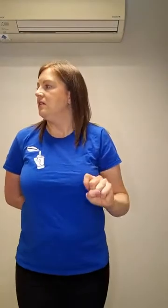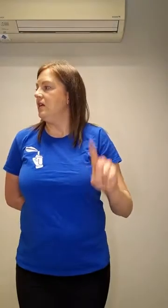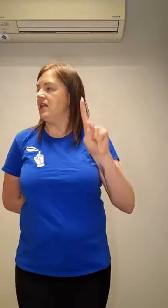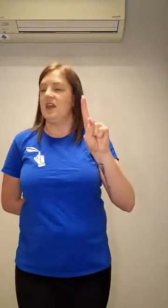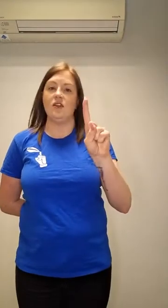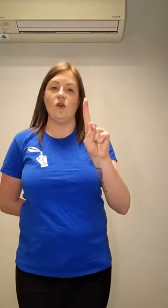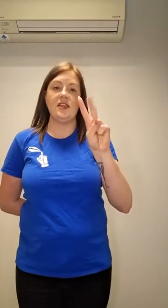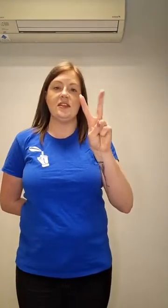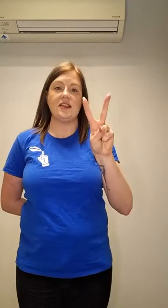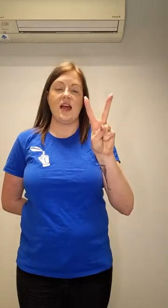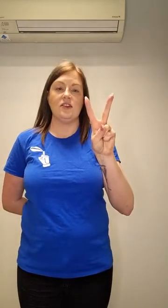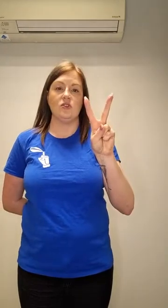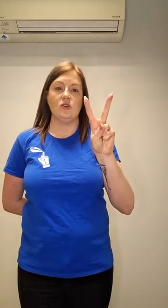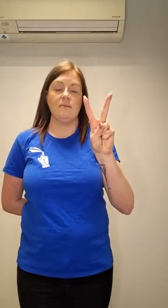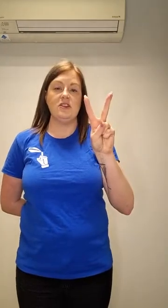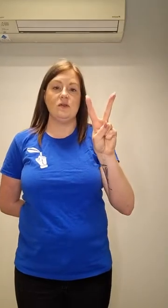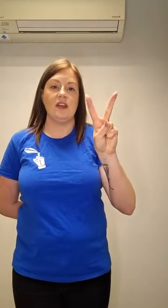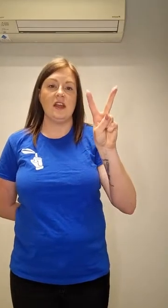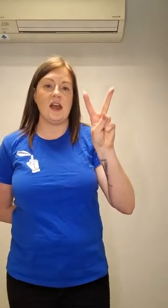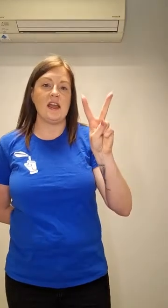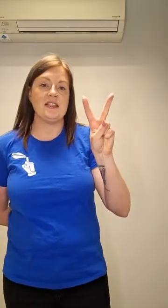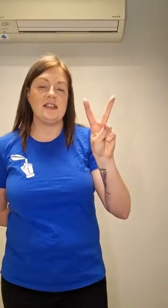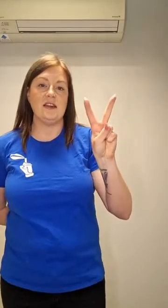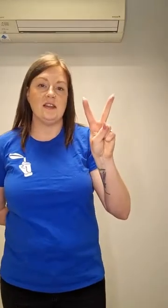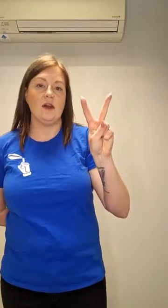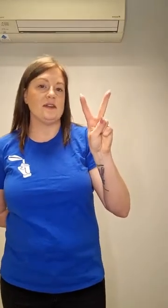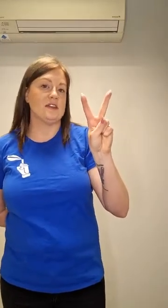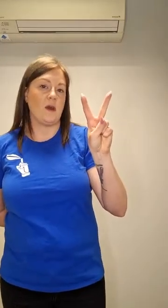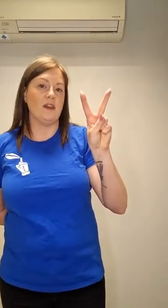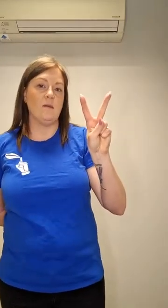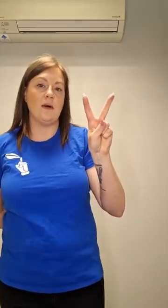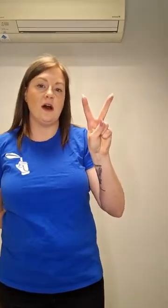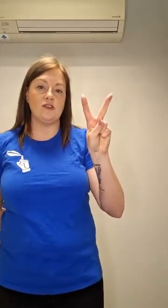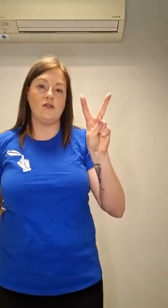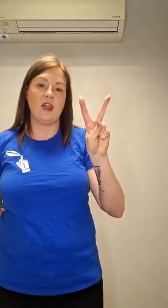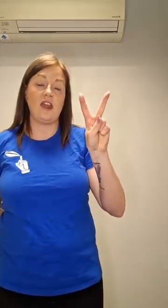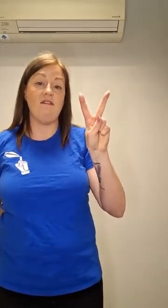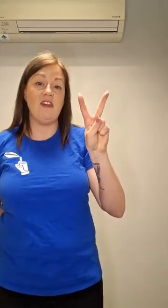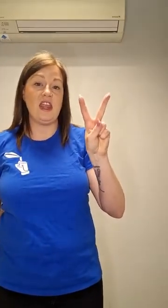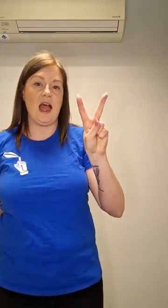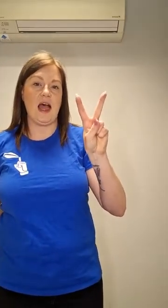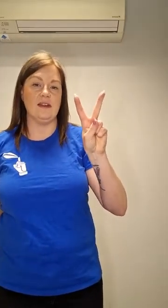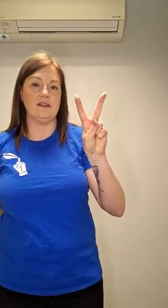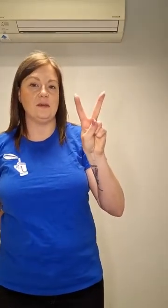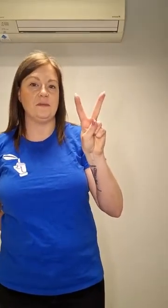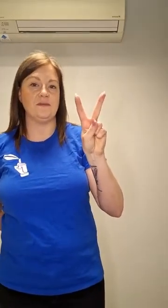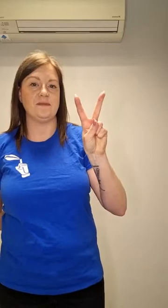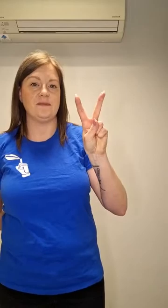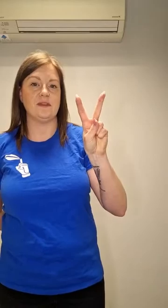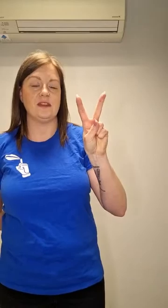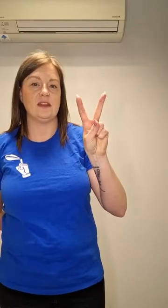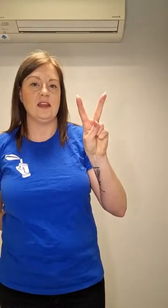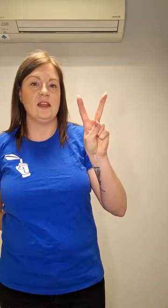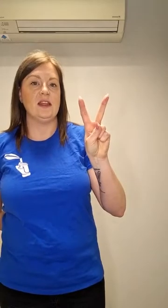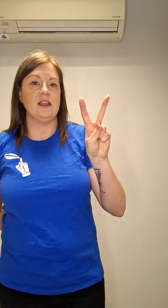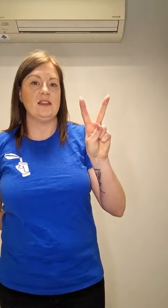Then taking your index and your middle finger, extending those and spreading them apart to create a V hand. There